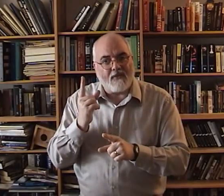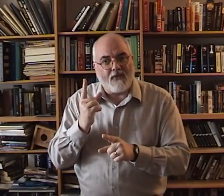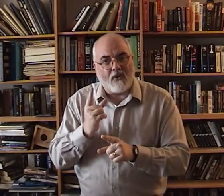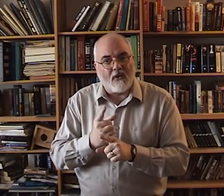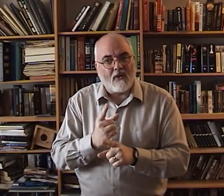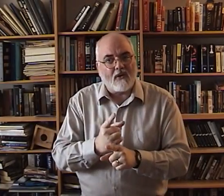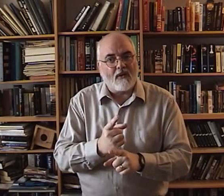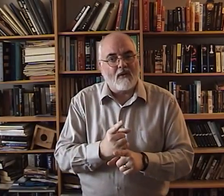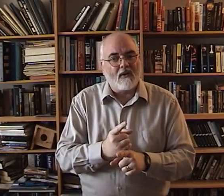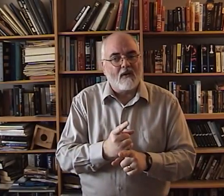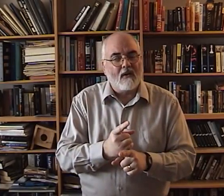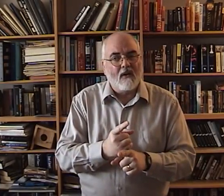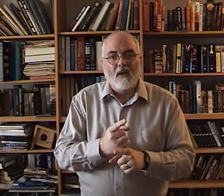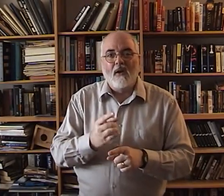faithful?